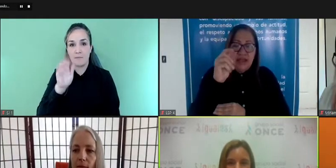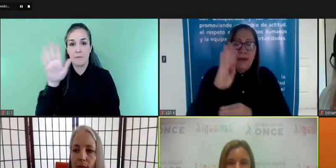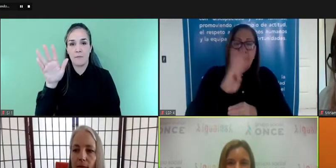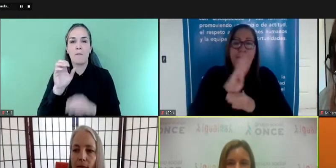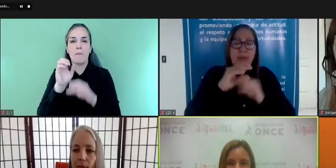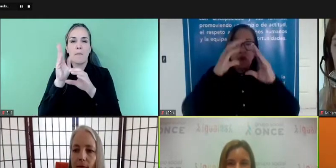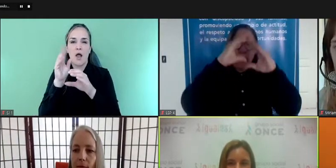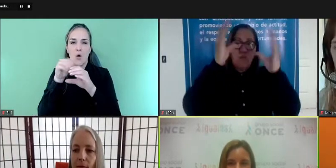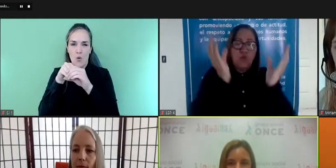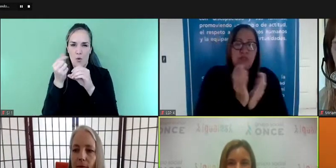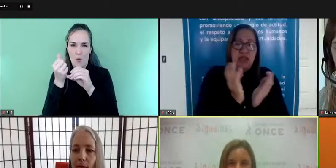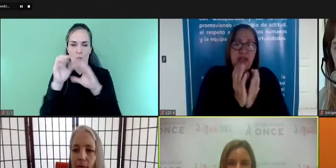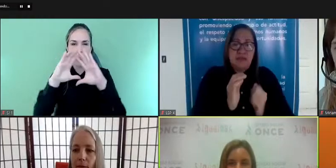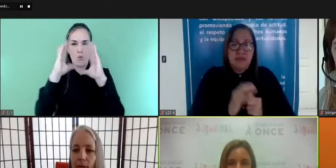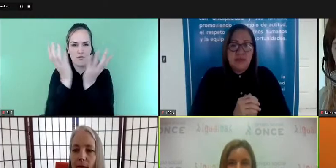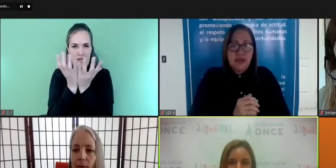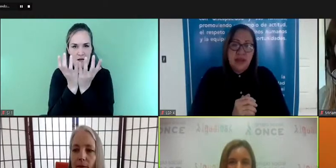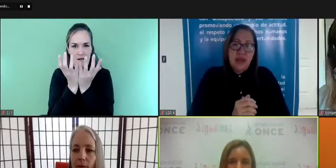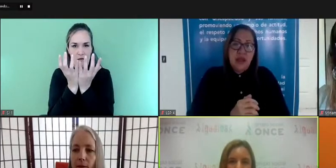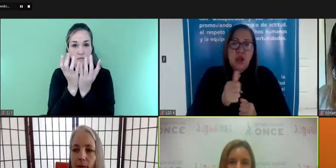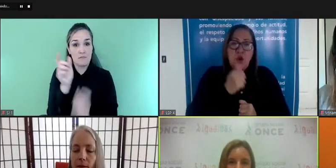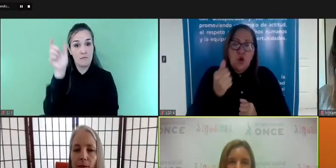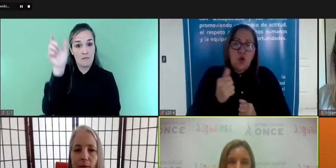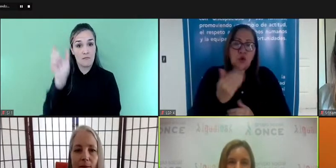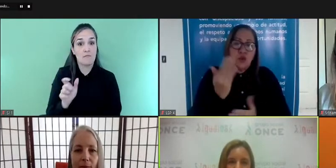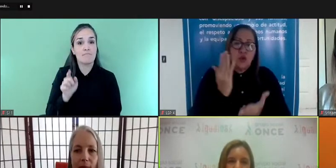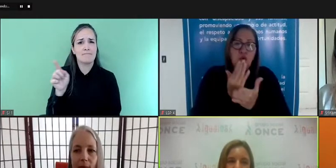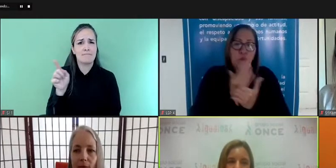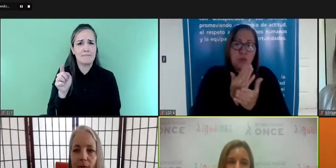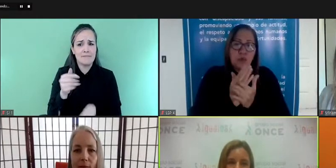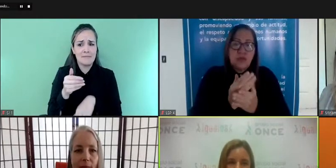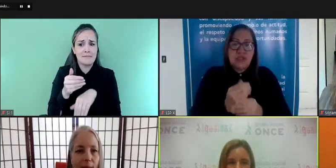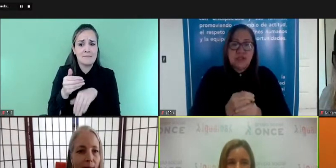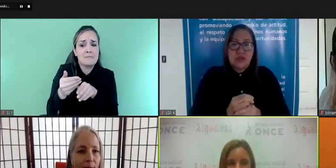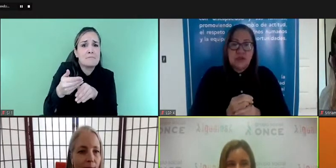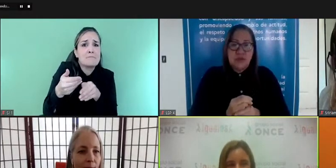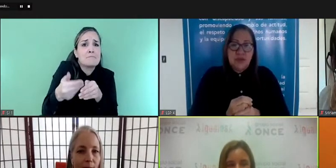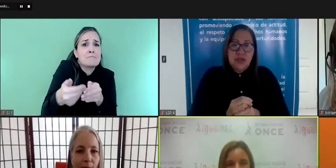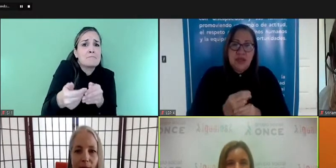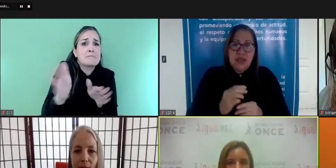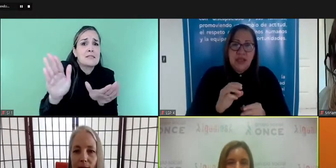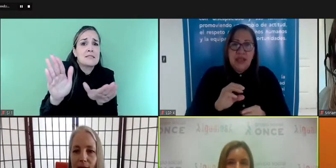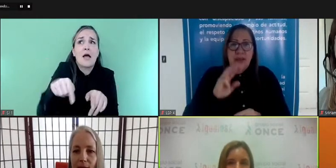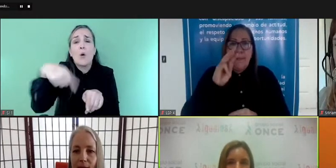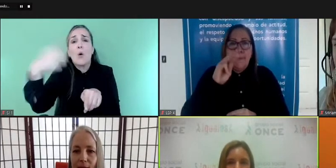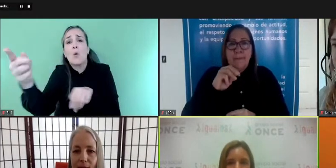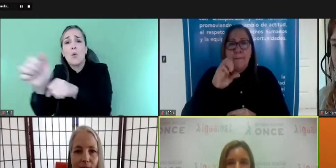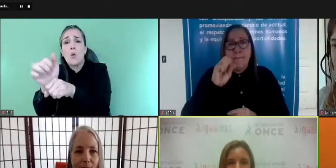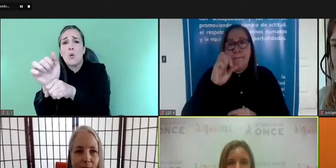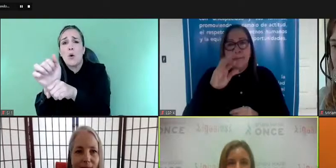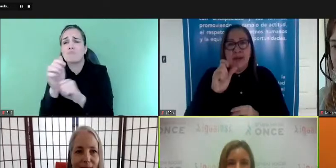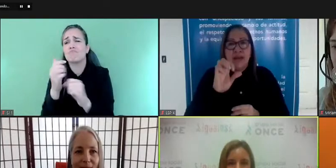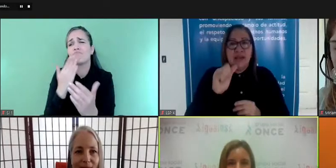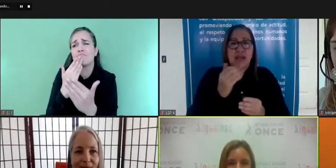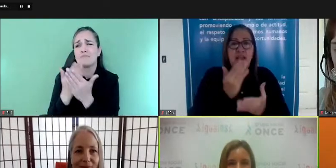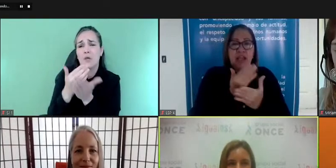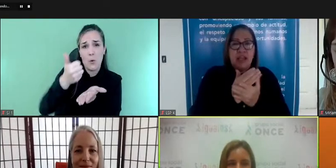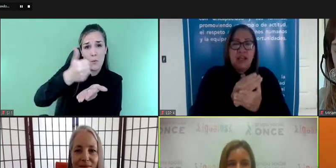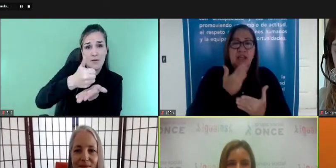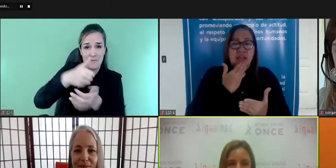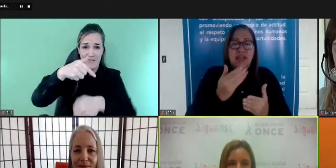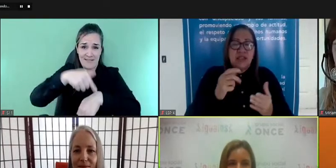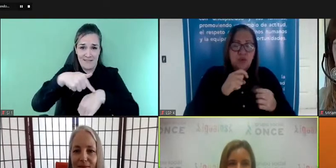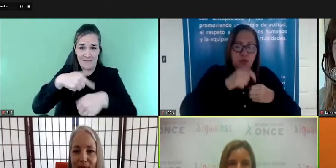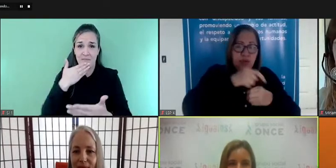a mora from the world bank with other commitment and she has another commitment in a couple of